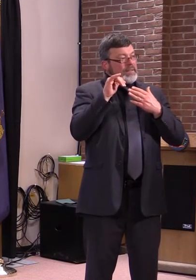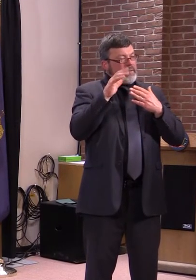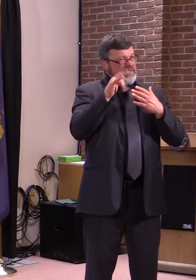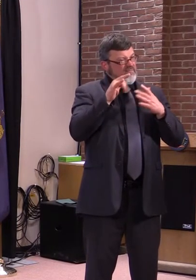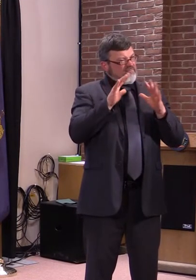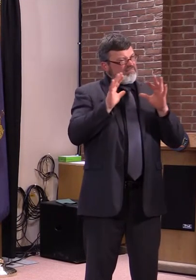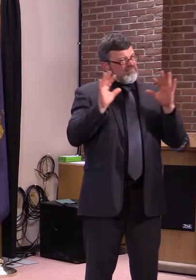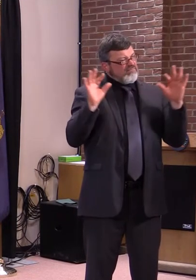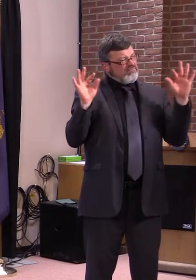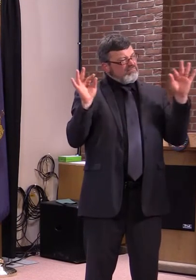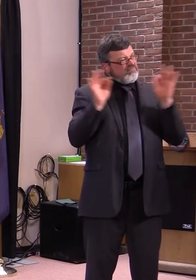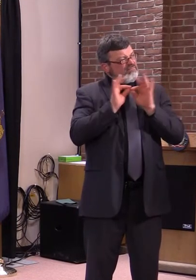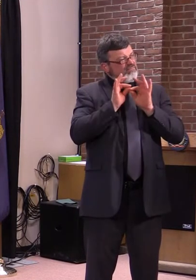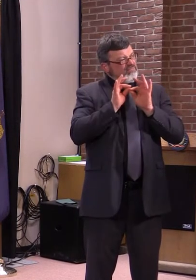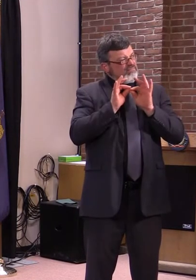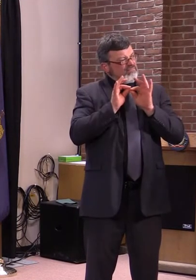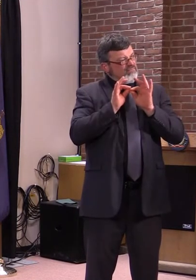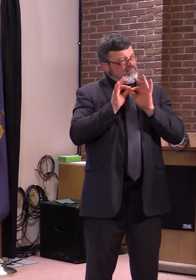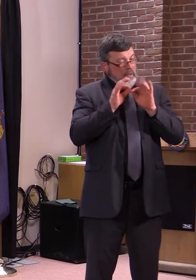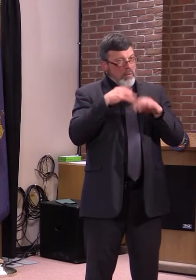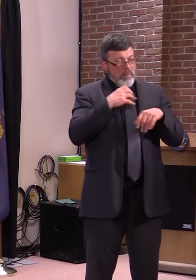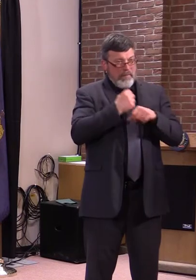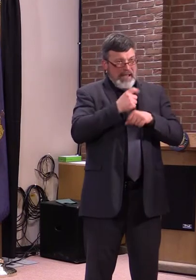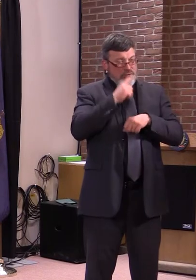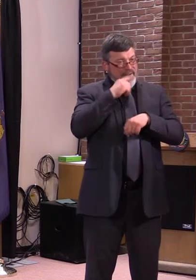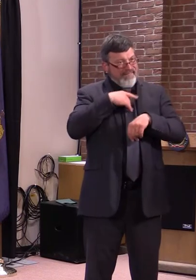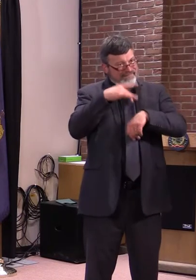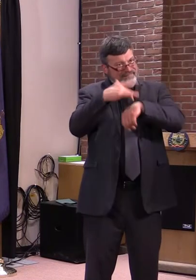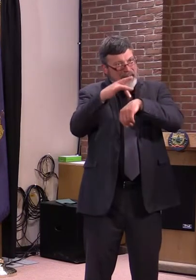for us to have enough housing to make that transition.